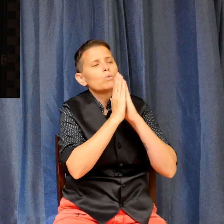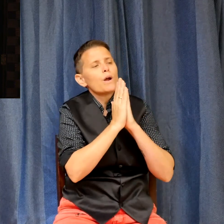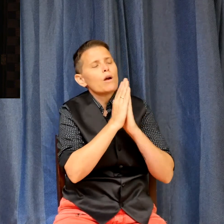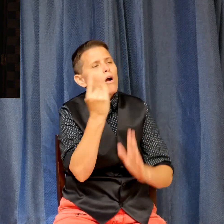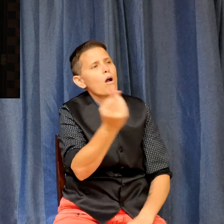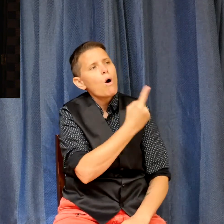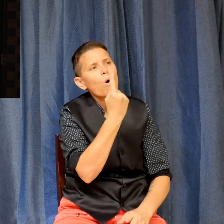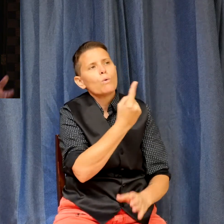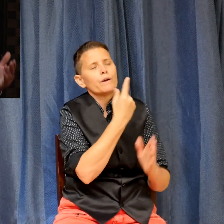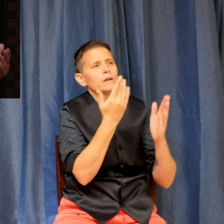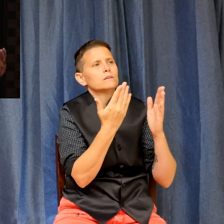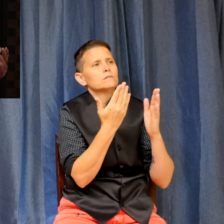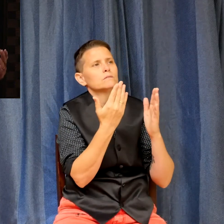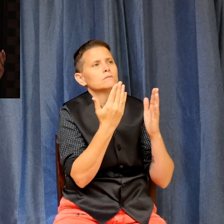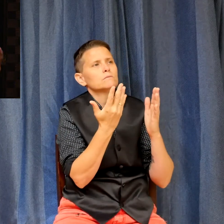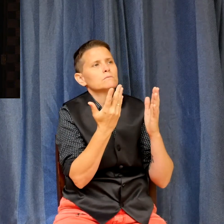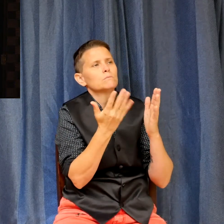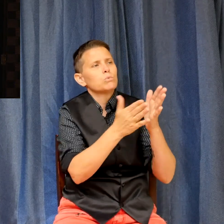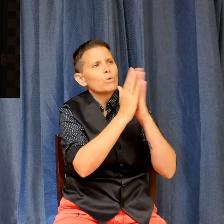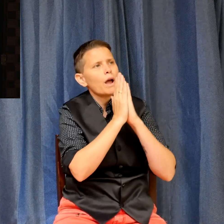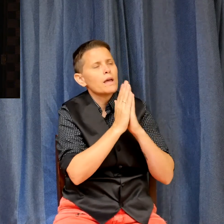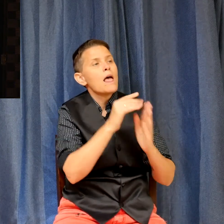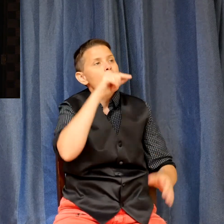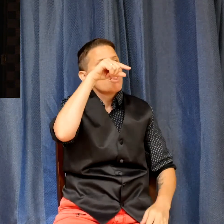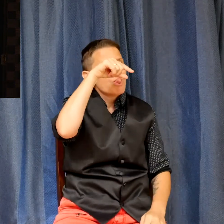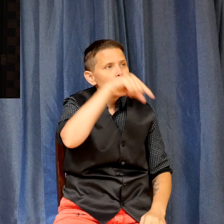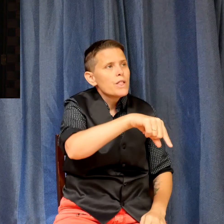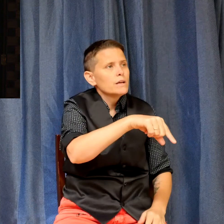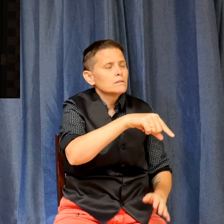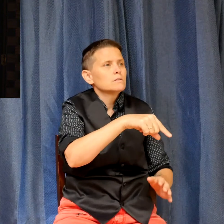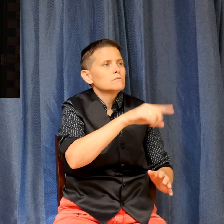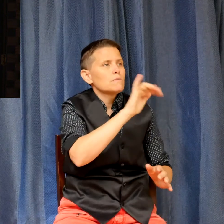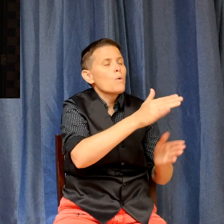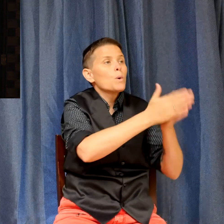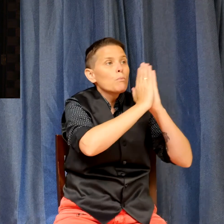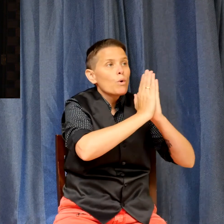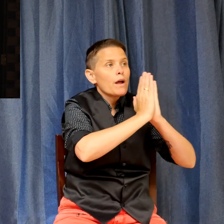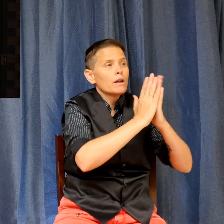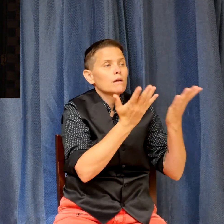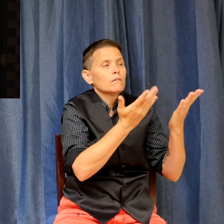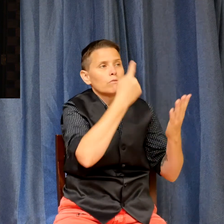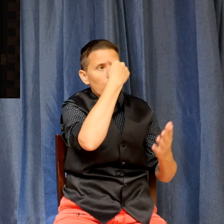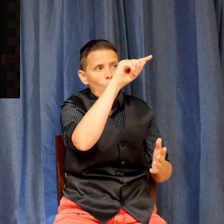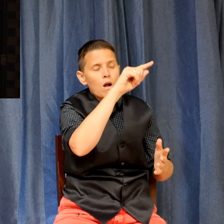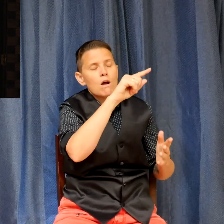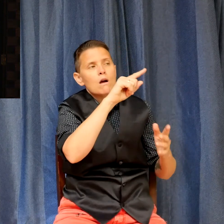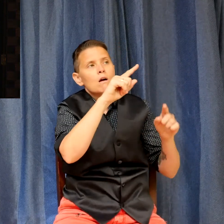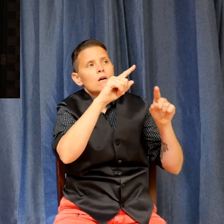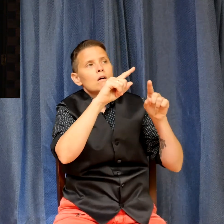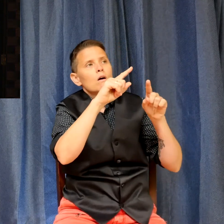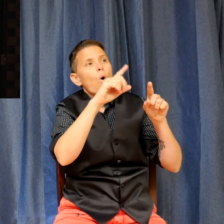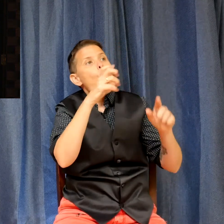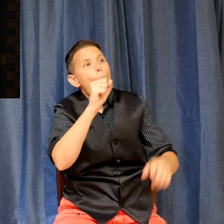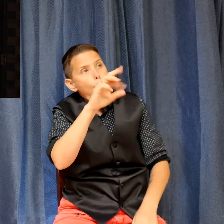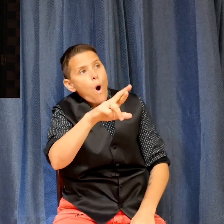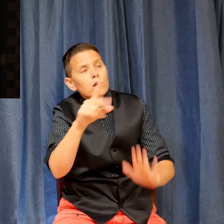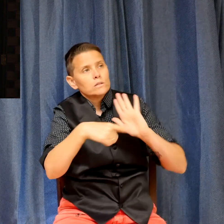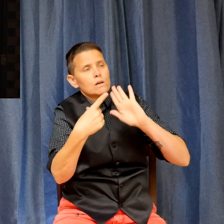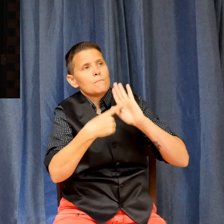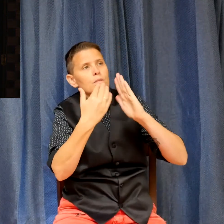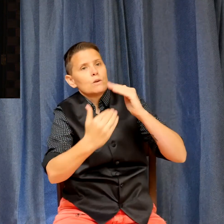or even greater things, because I could still show up with a limited perspective. Yeah. And I know